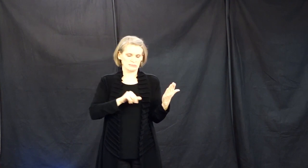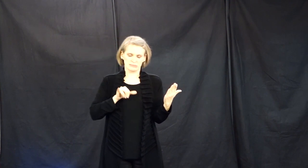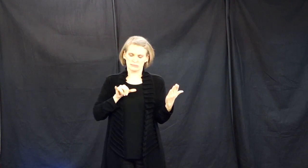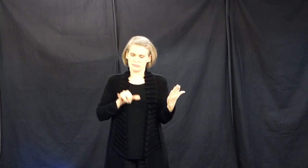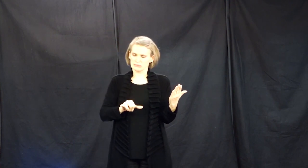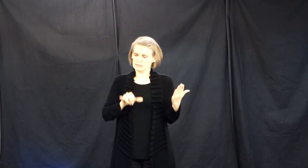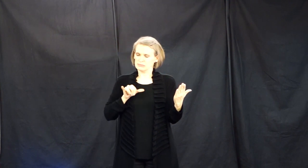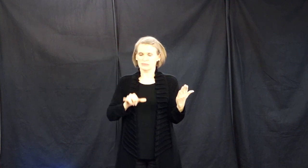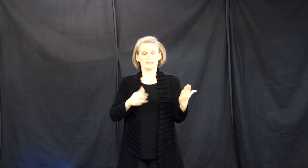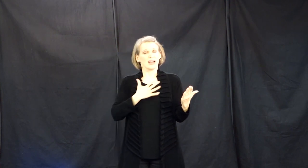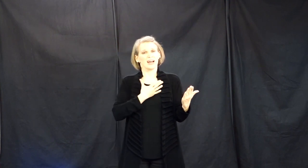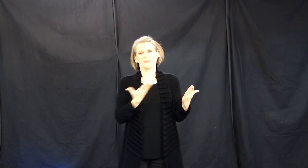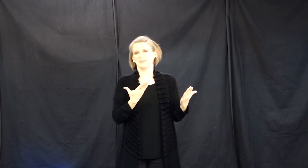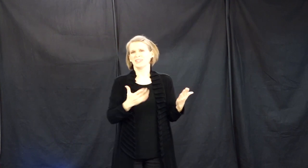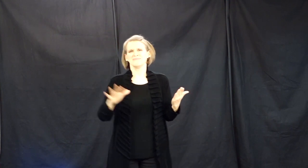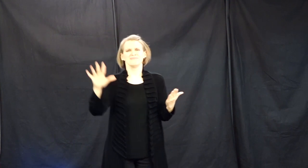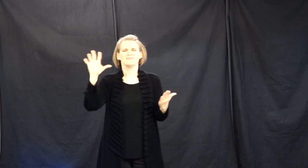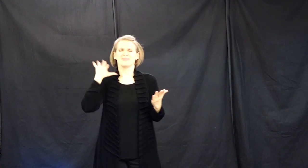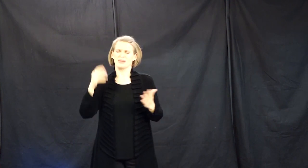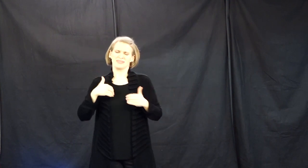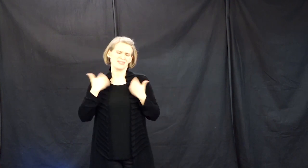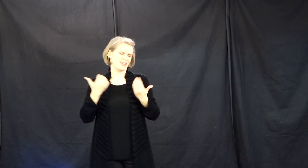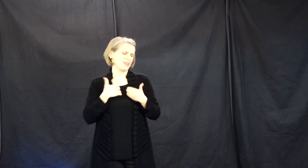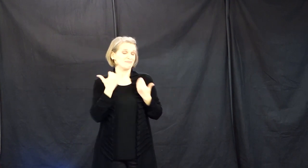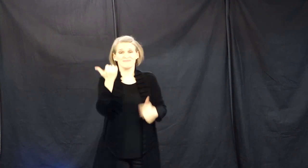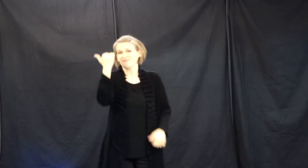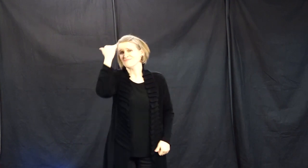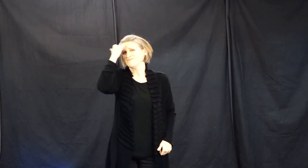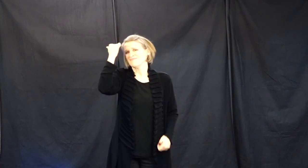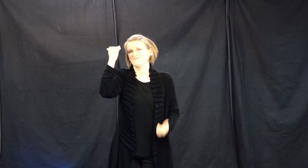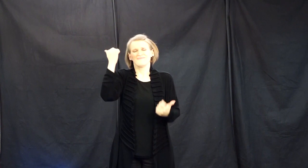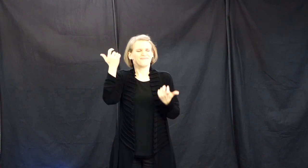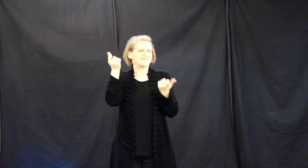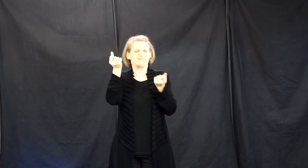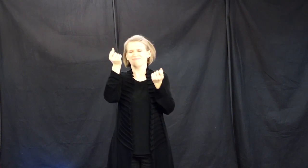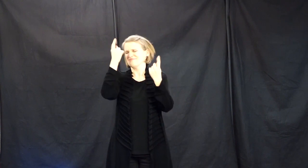I was too young and blind to see.